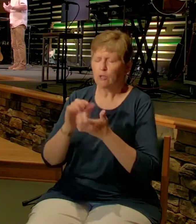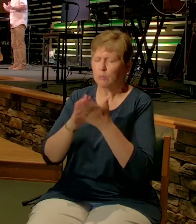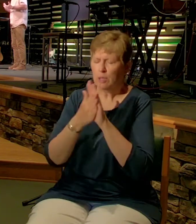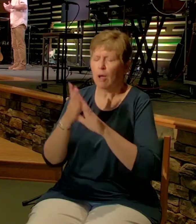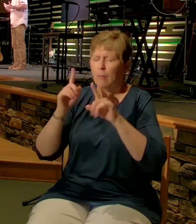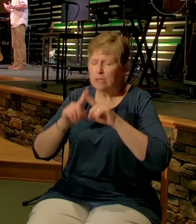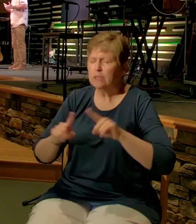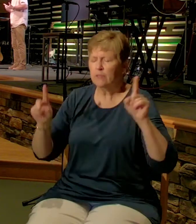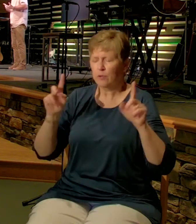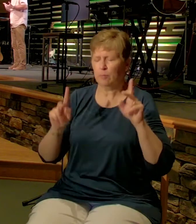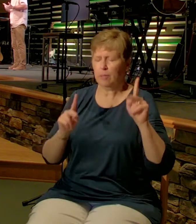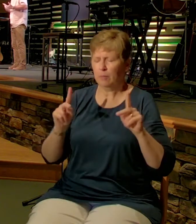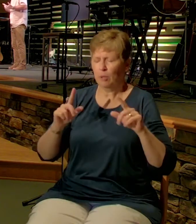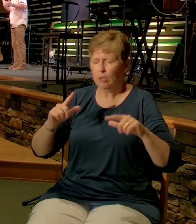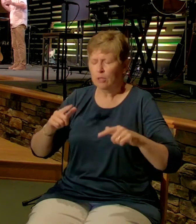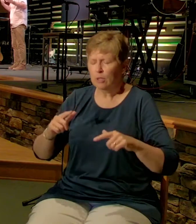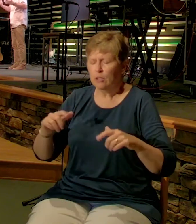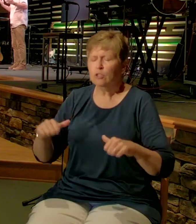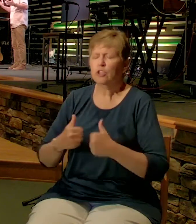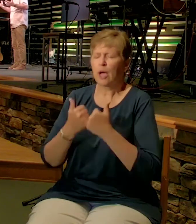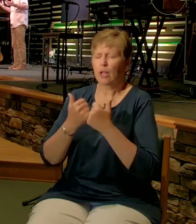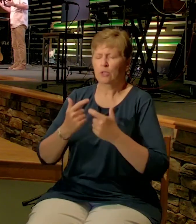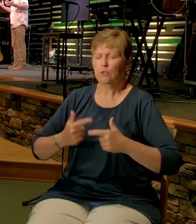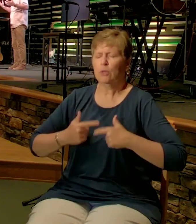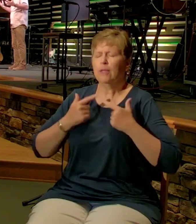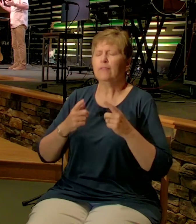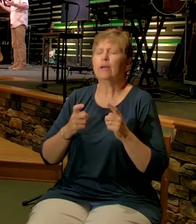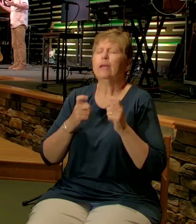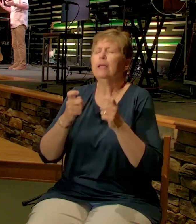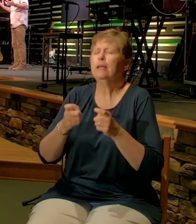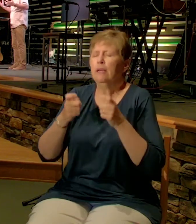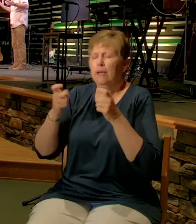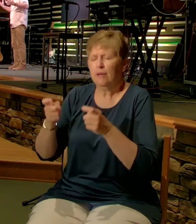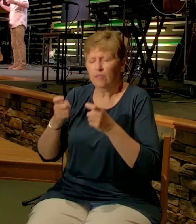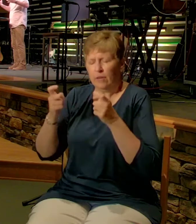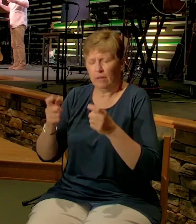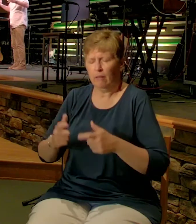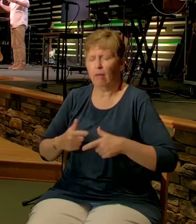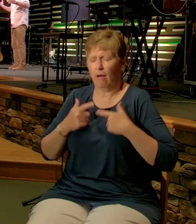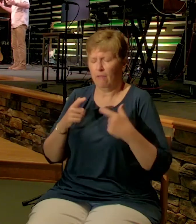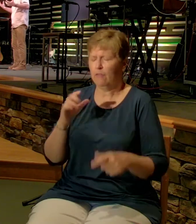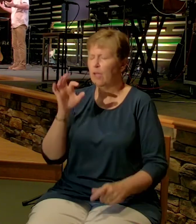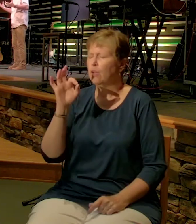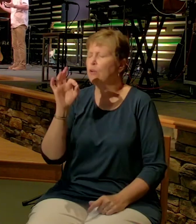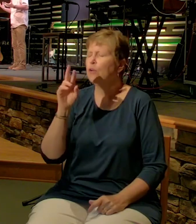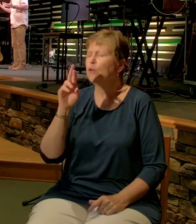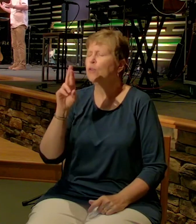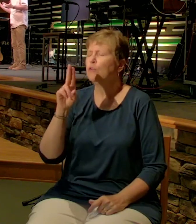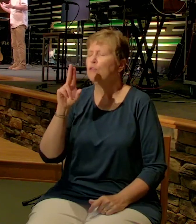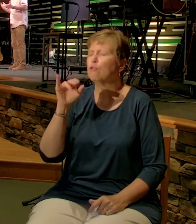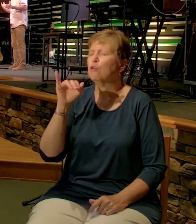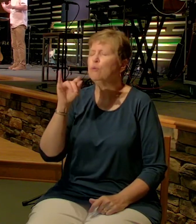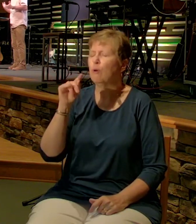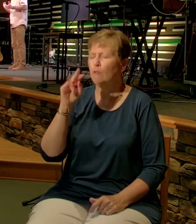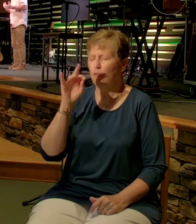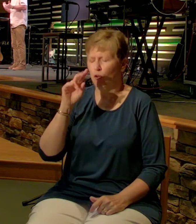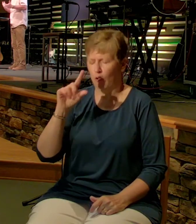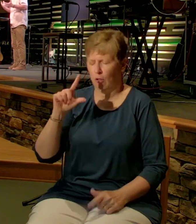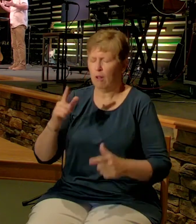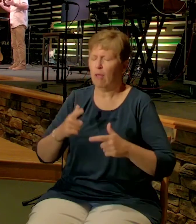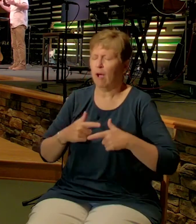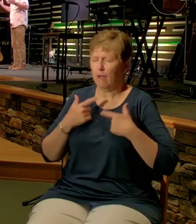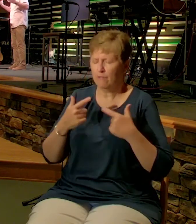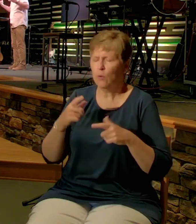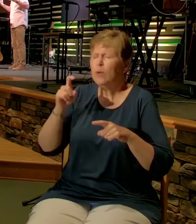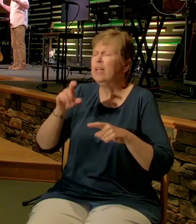we're going to be challenged to live a fruitful life. And Lord, we need you. We need your power